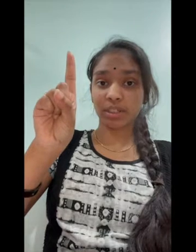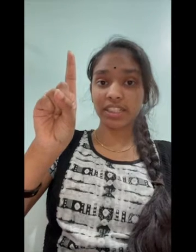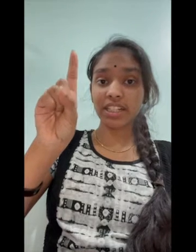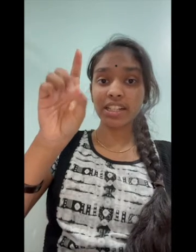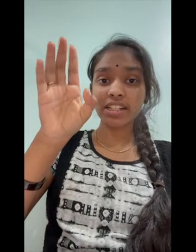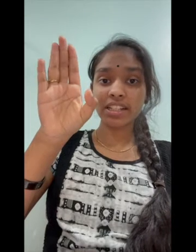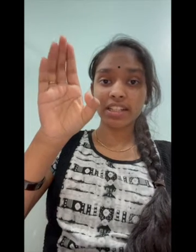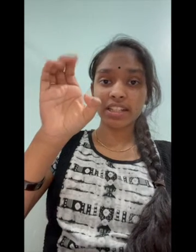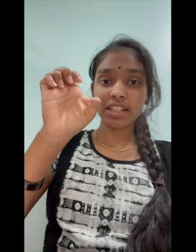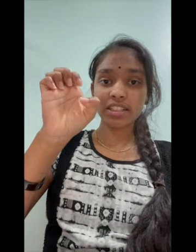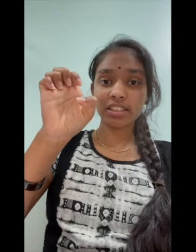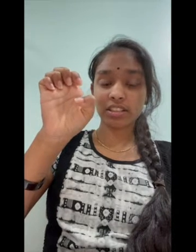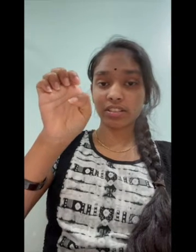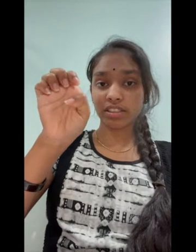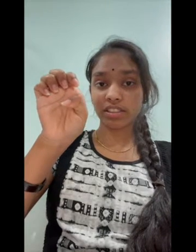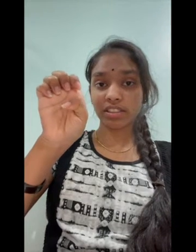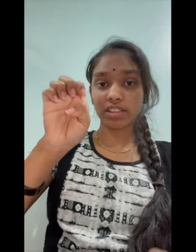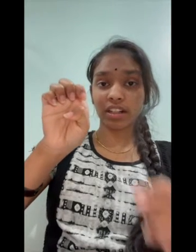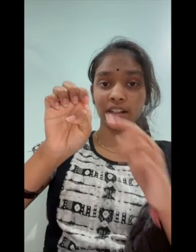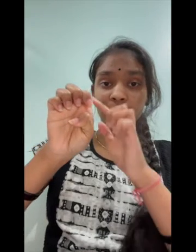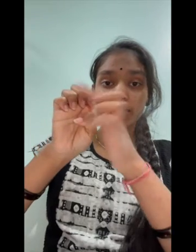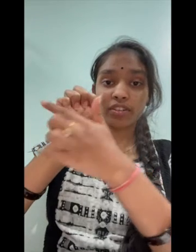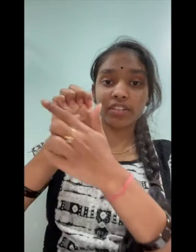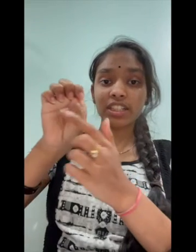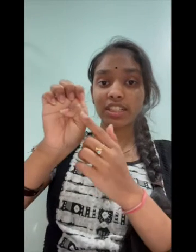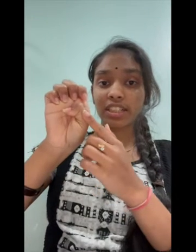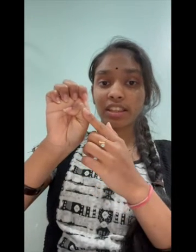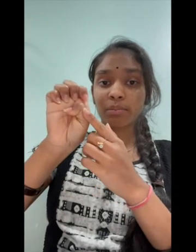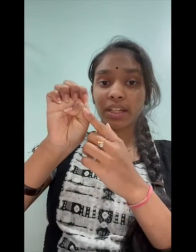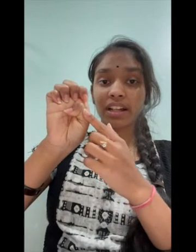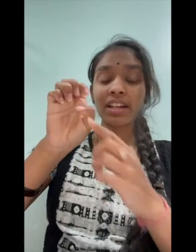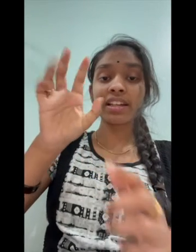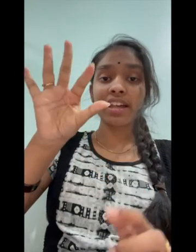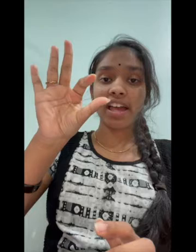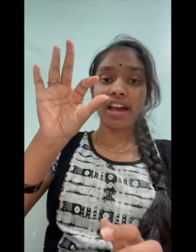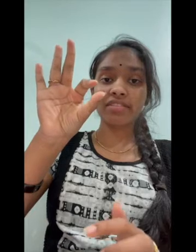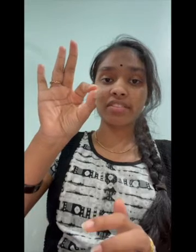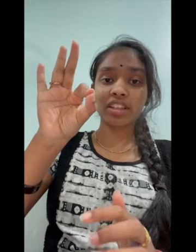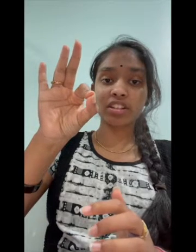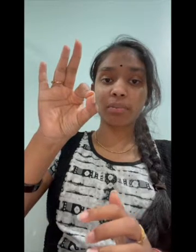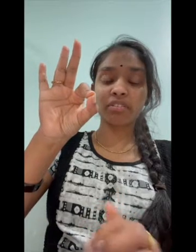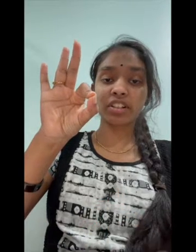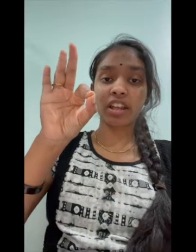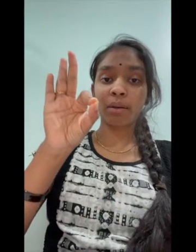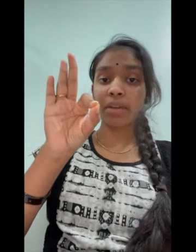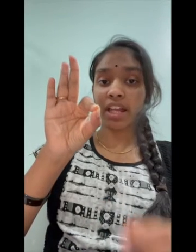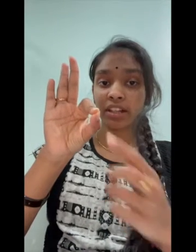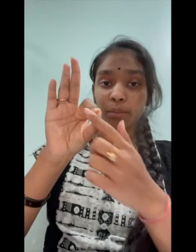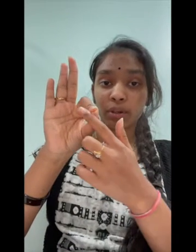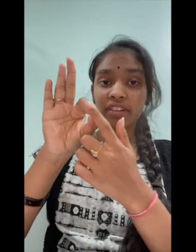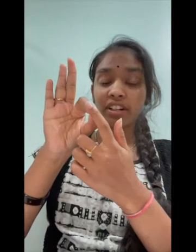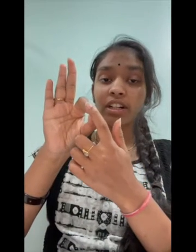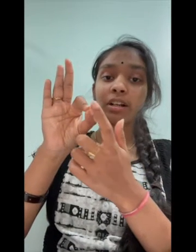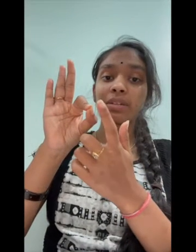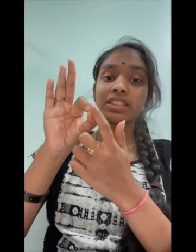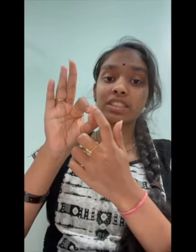pointing. E, close the forefingers and thumb like that. F, the tip of your thumb and your pointing finger must